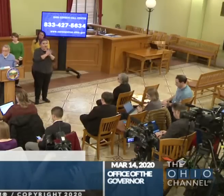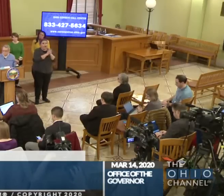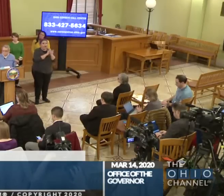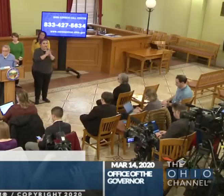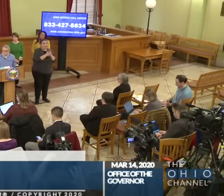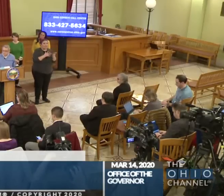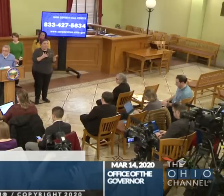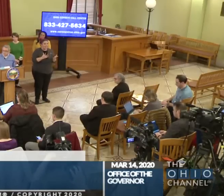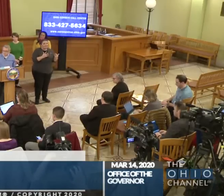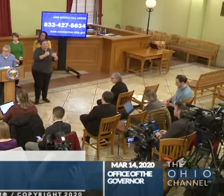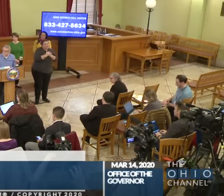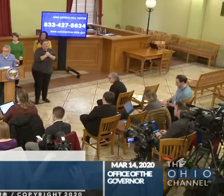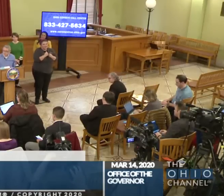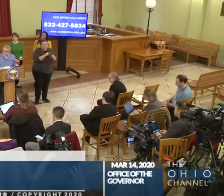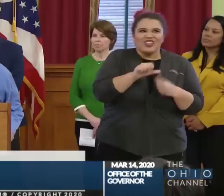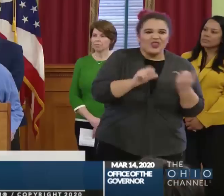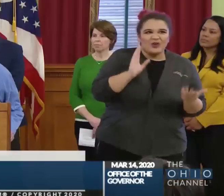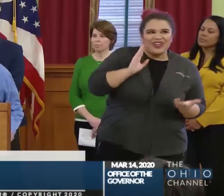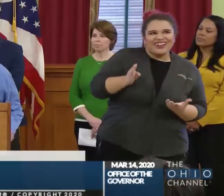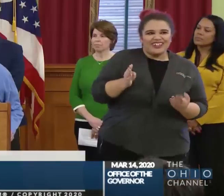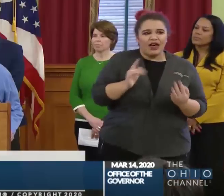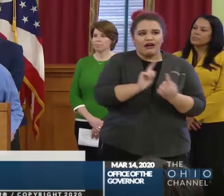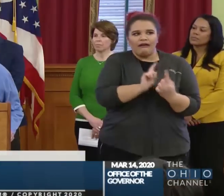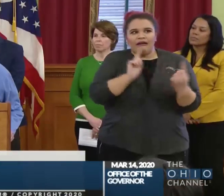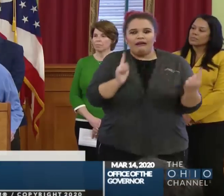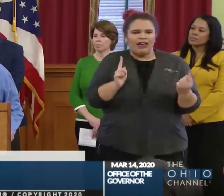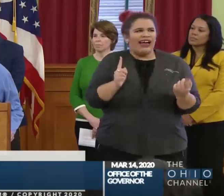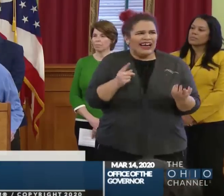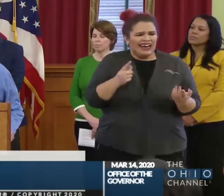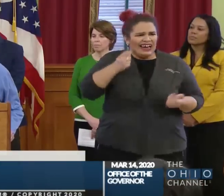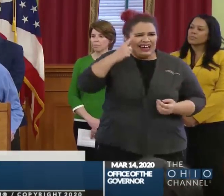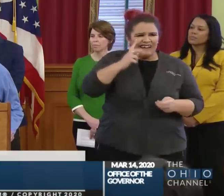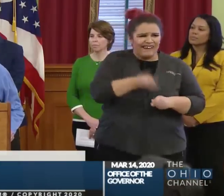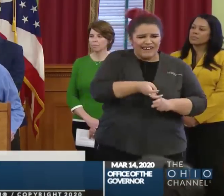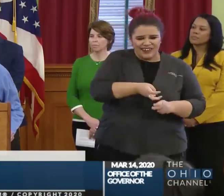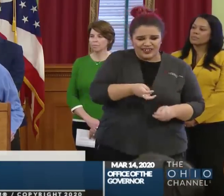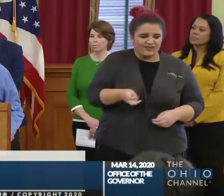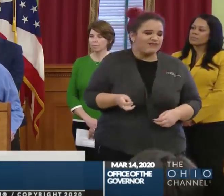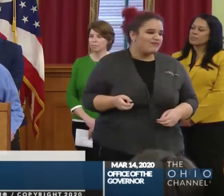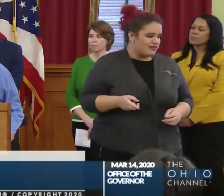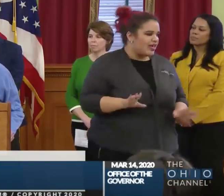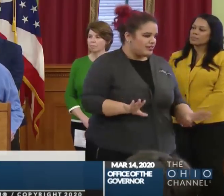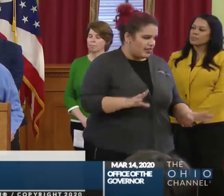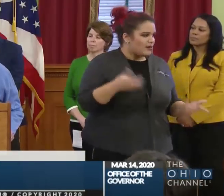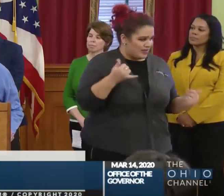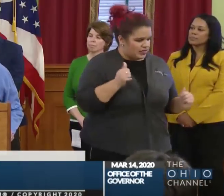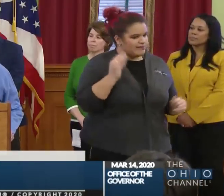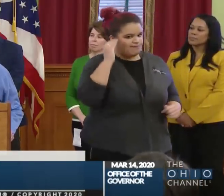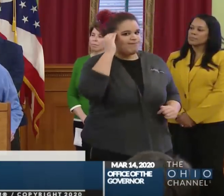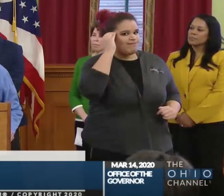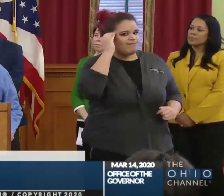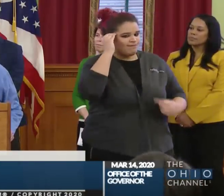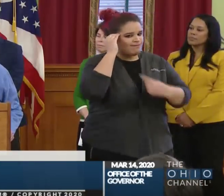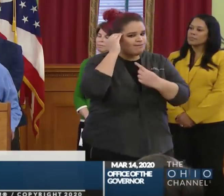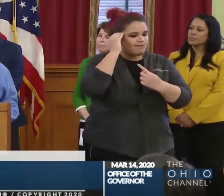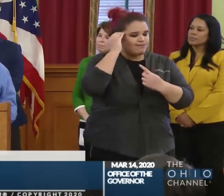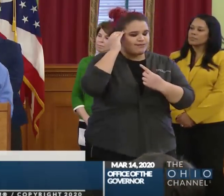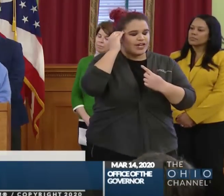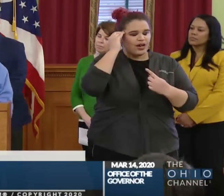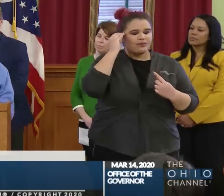each other? Yes, that's still certainly a consideration. Trying to take this thing one step at a time.